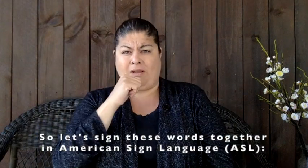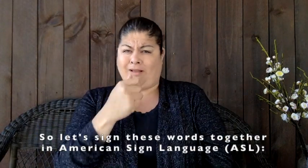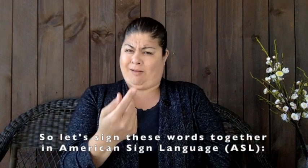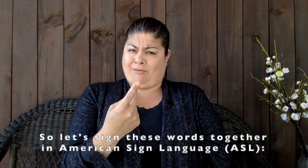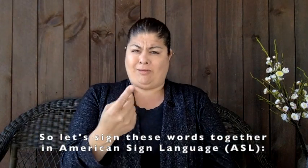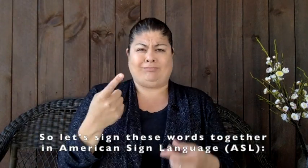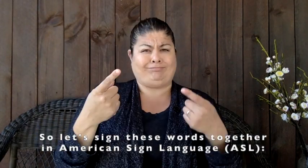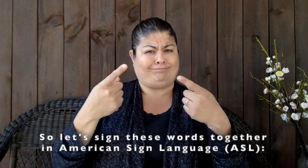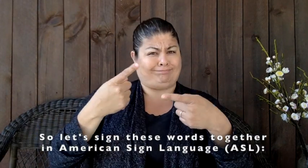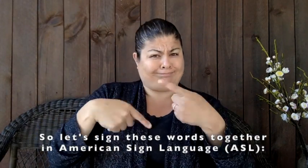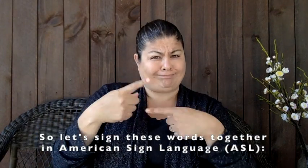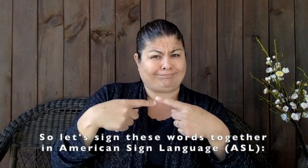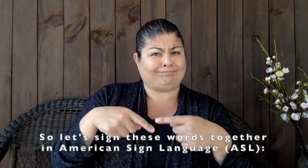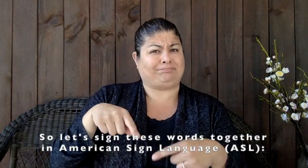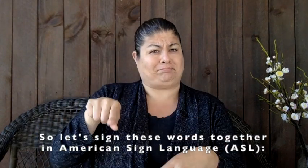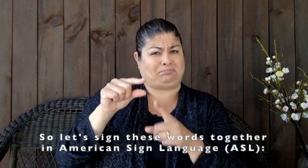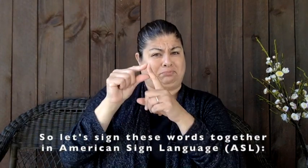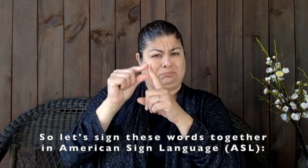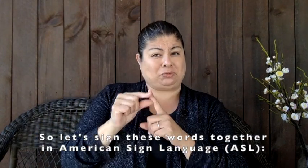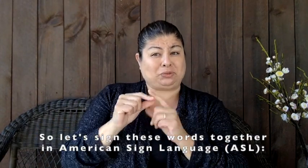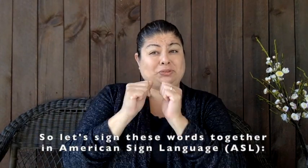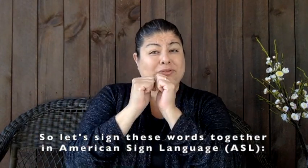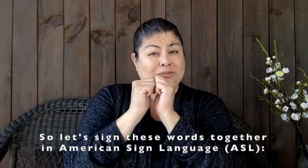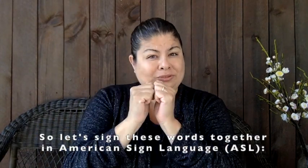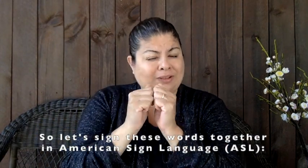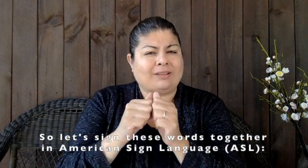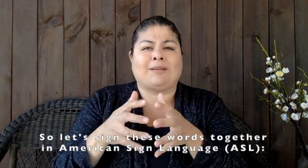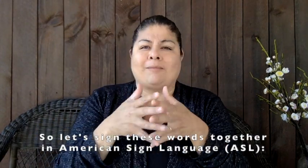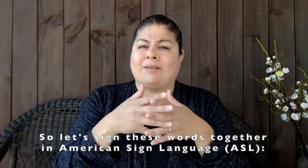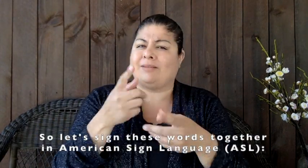So, let's sign these words together in American Sign Language, ASL.